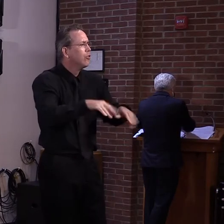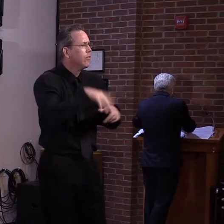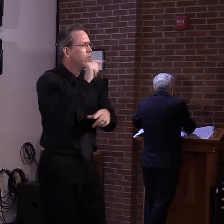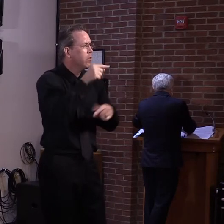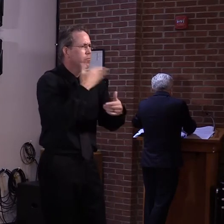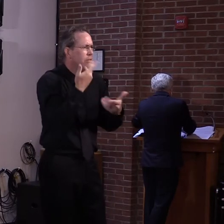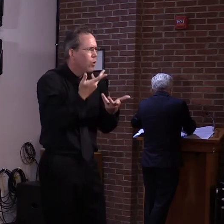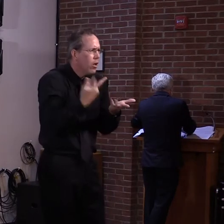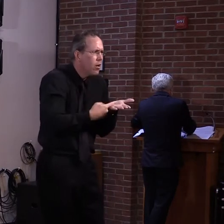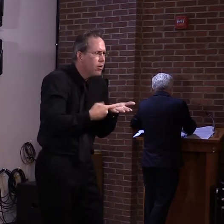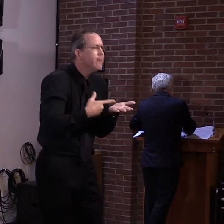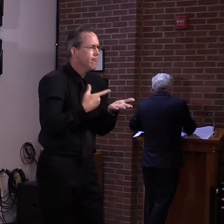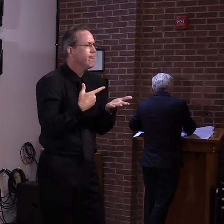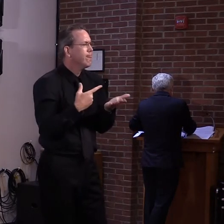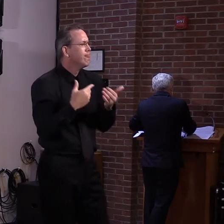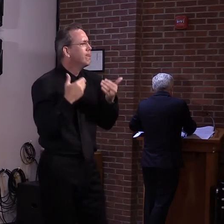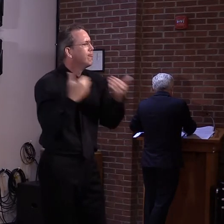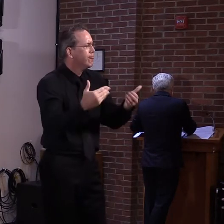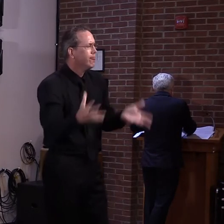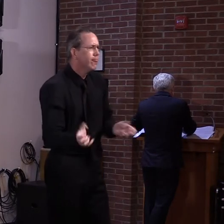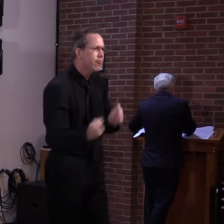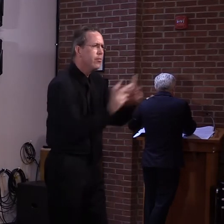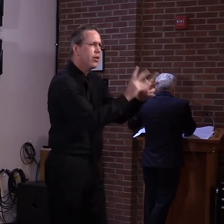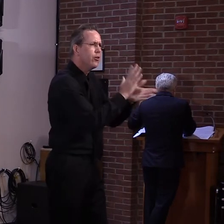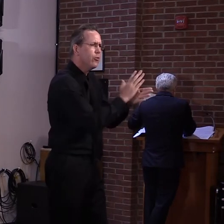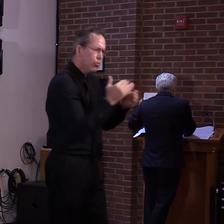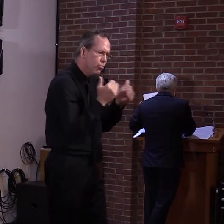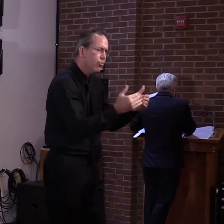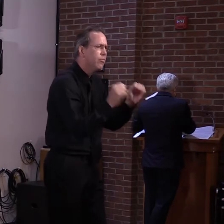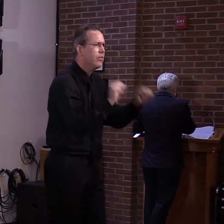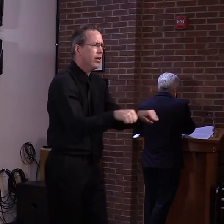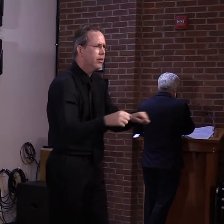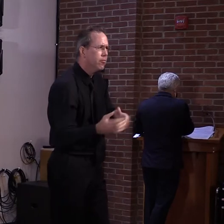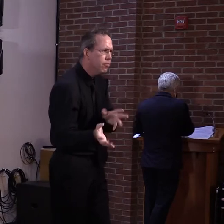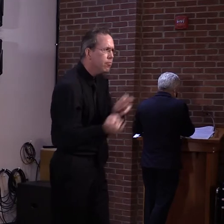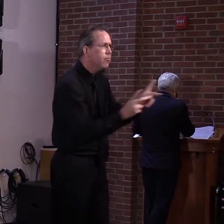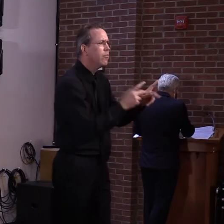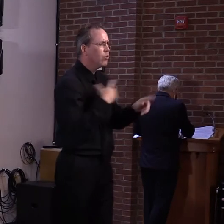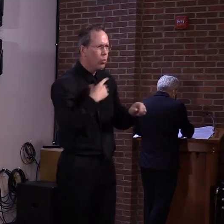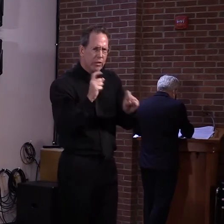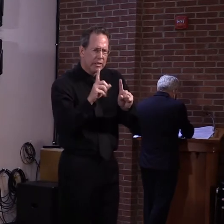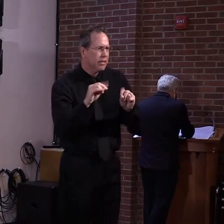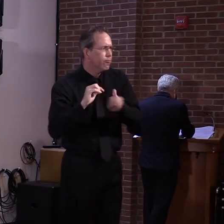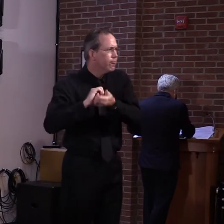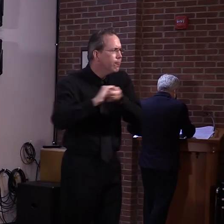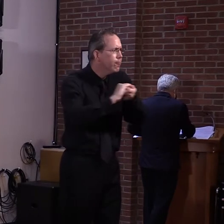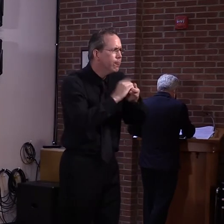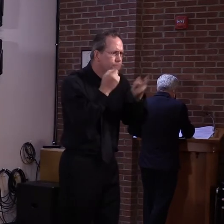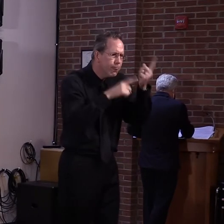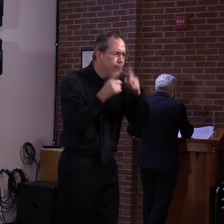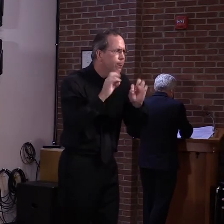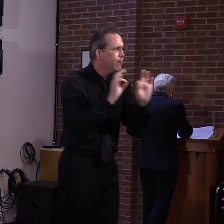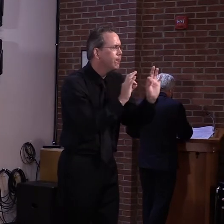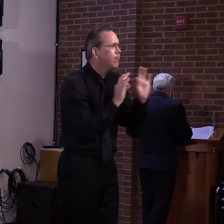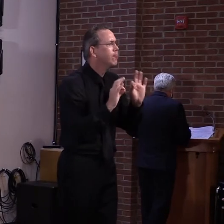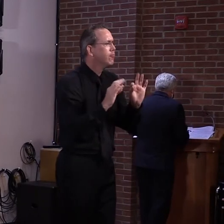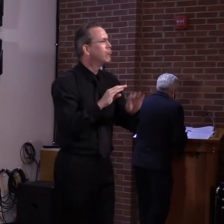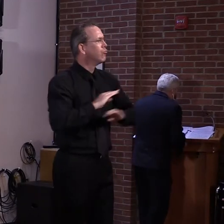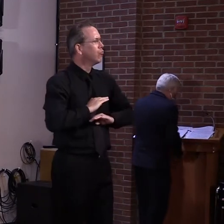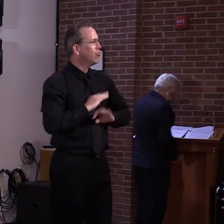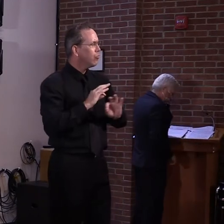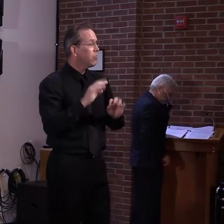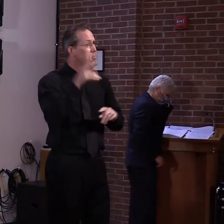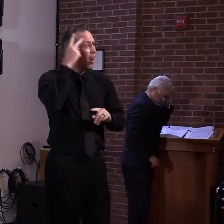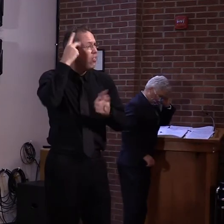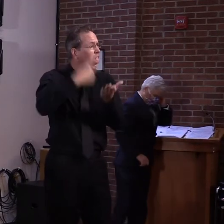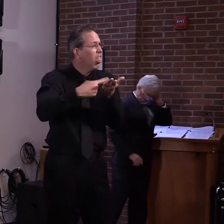So if we can all do our part, work together, and make this happen successfully, our kids are going to